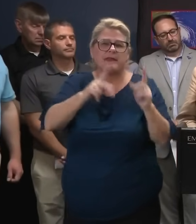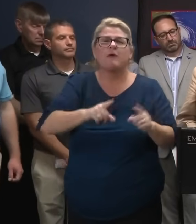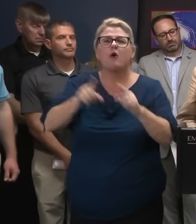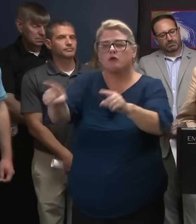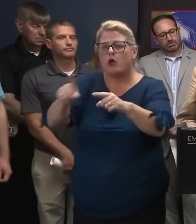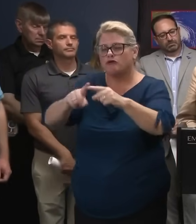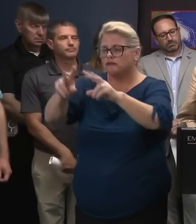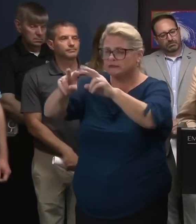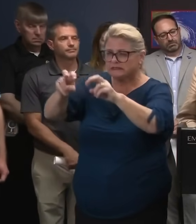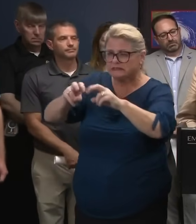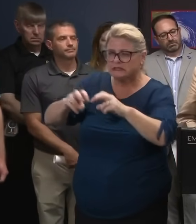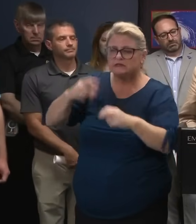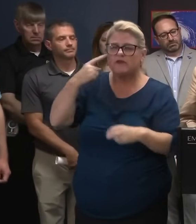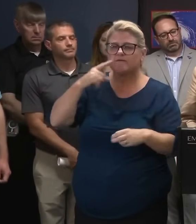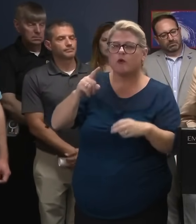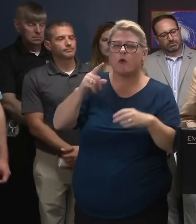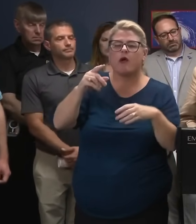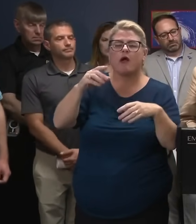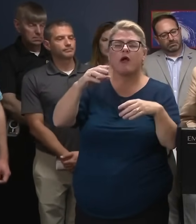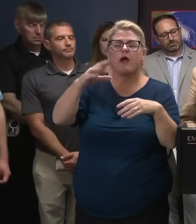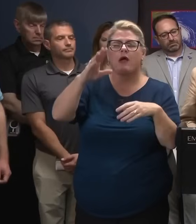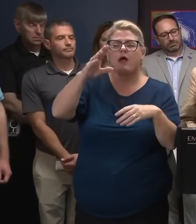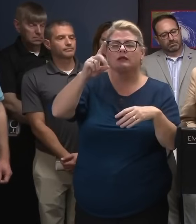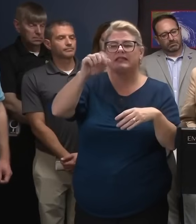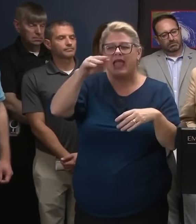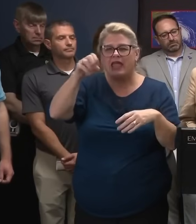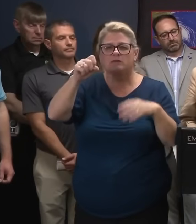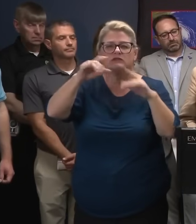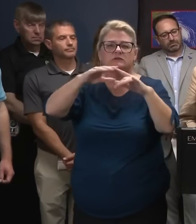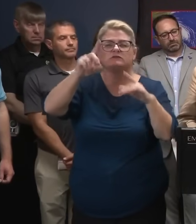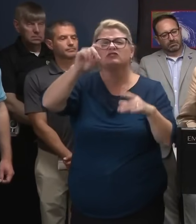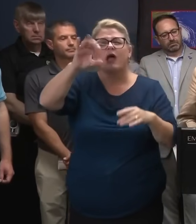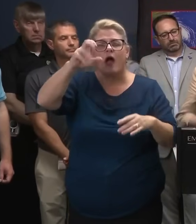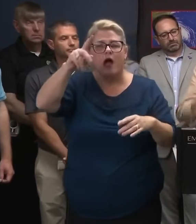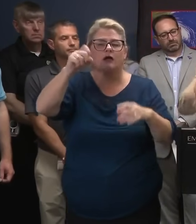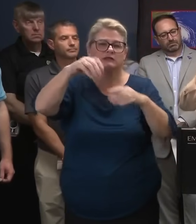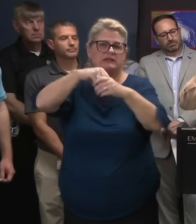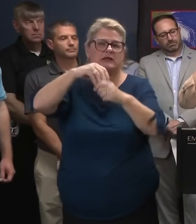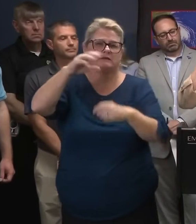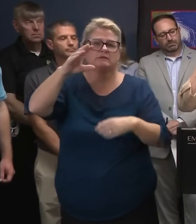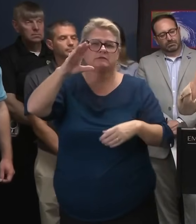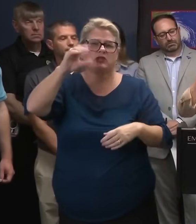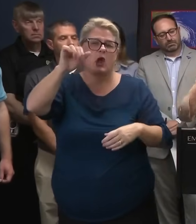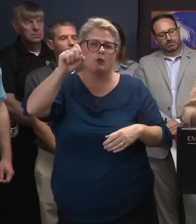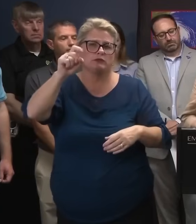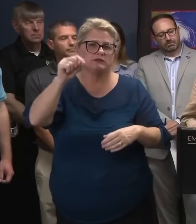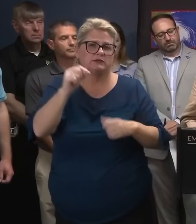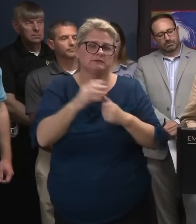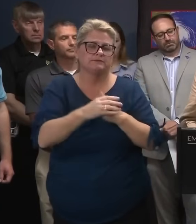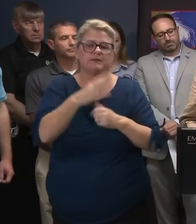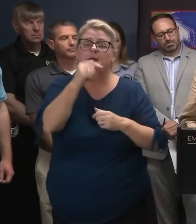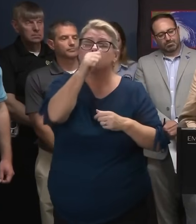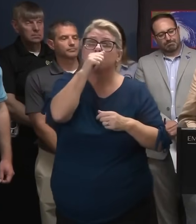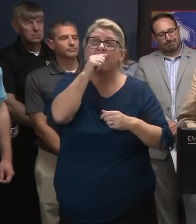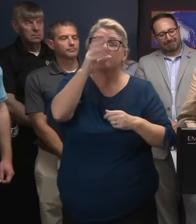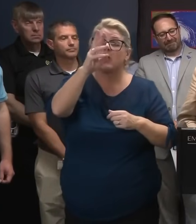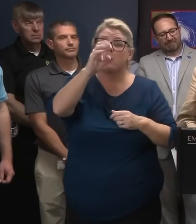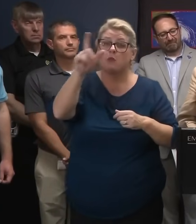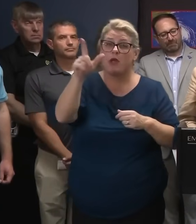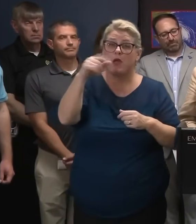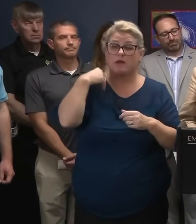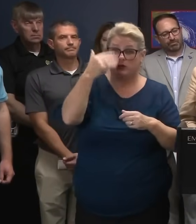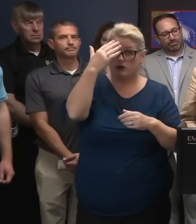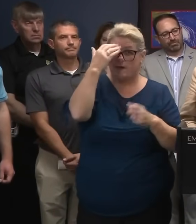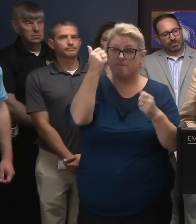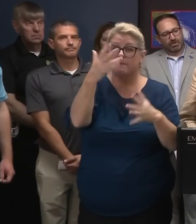for any other beachfront structures in our coastal communities. And a reminder to private well owners, we know that there are a